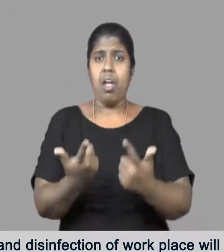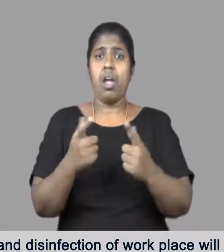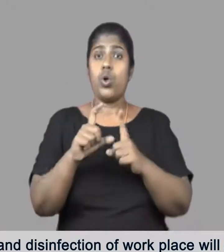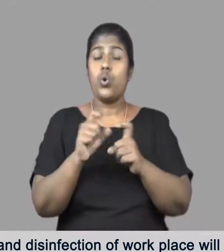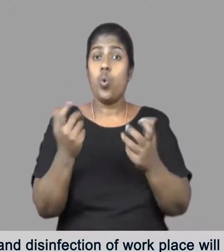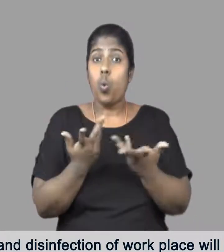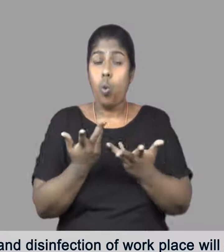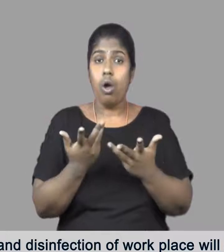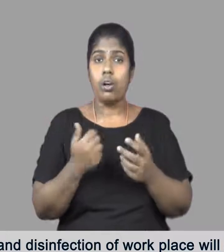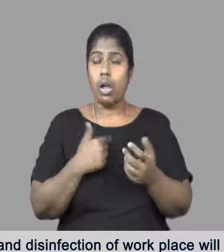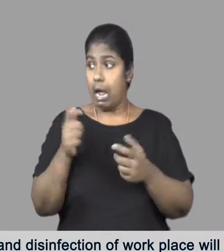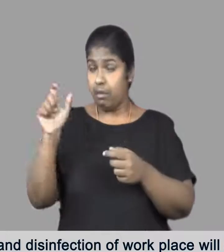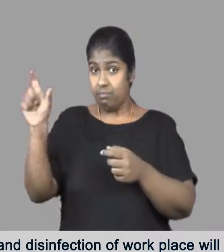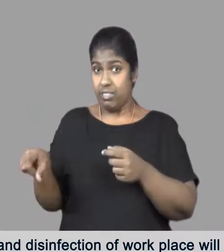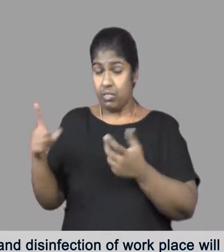The report will be